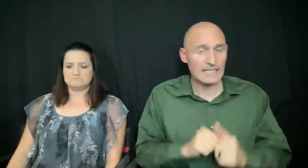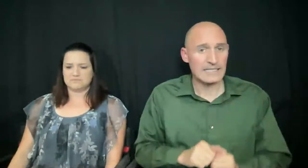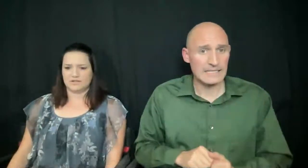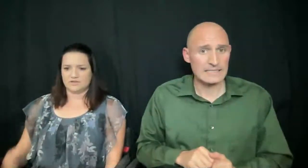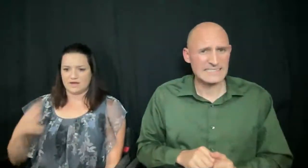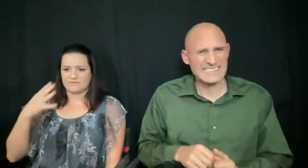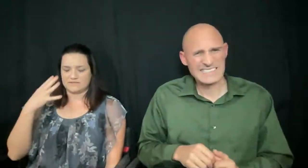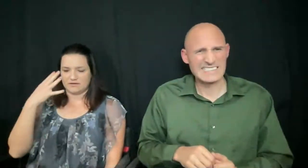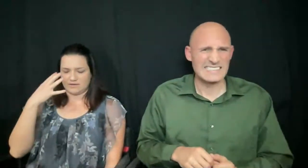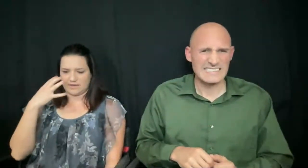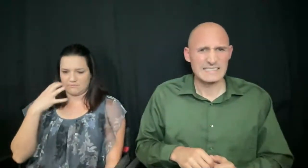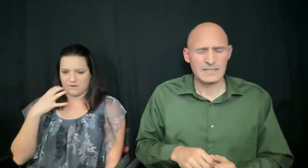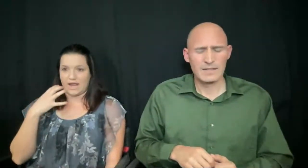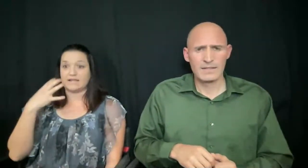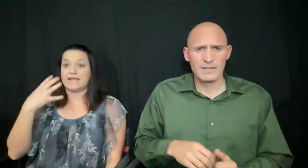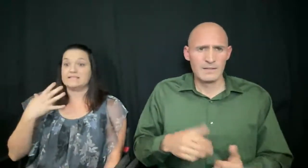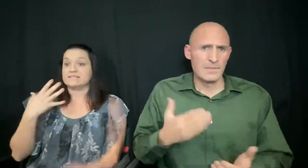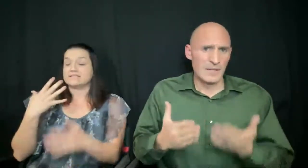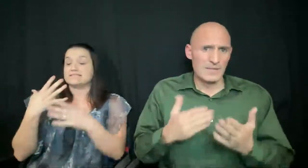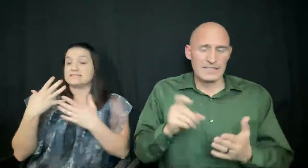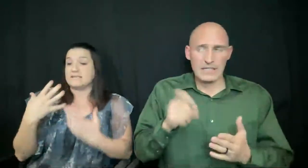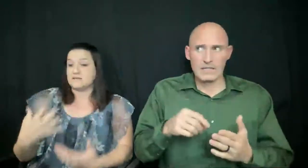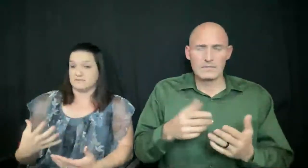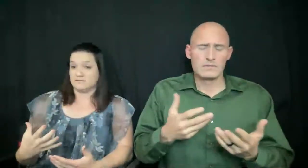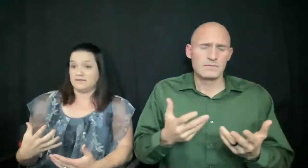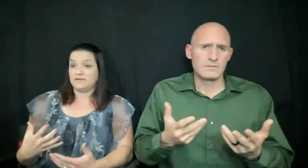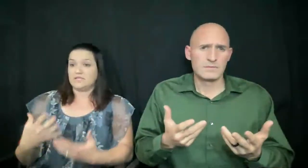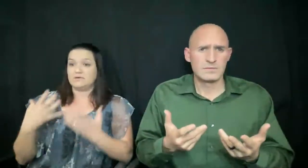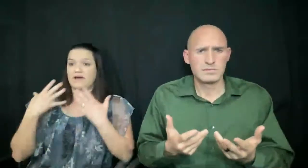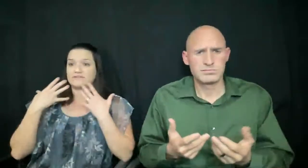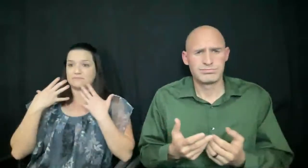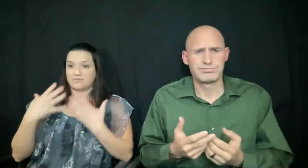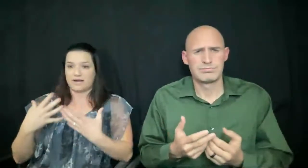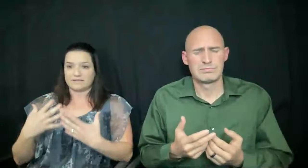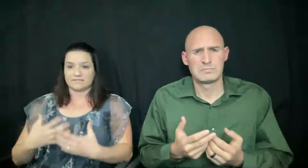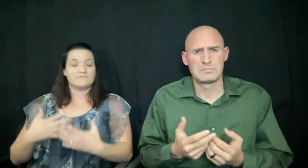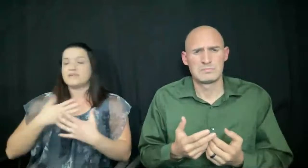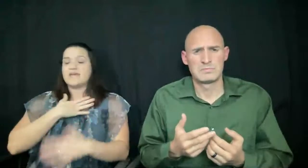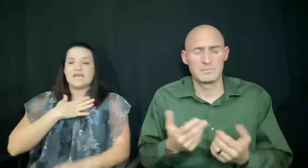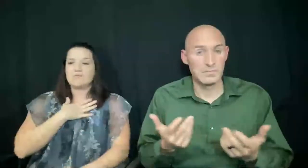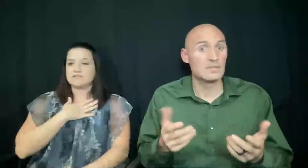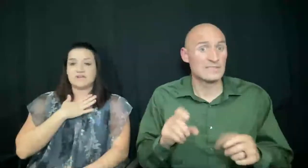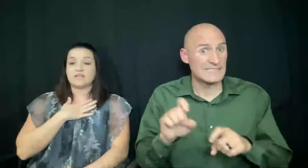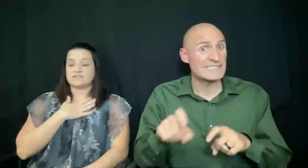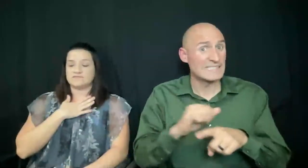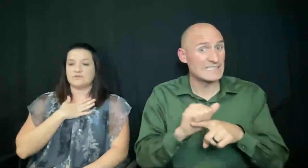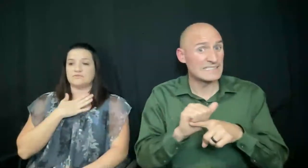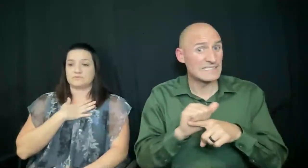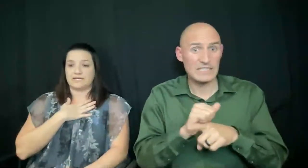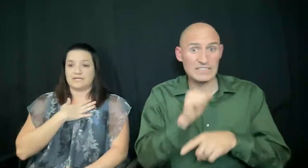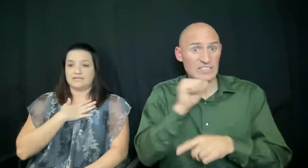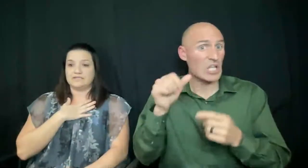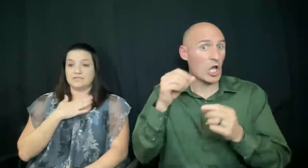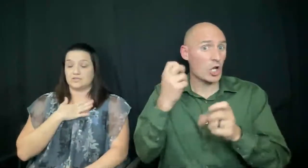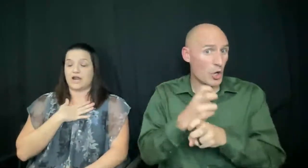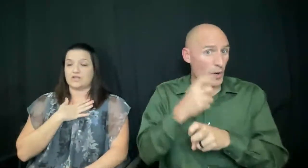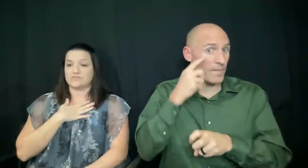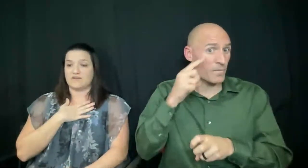You know, you have to, and it's a skill. You have to practice. It was not difficult for me to learn how to use my